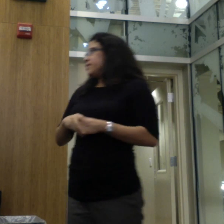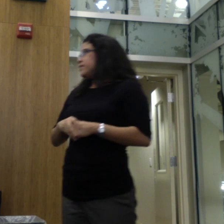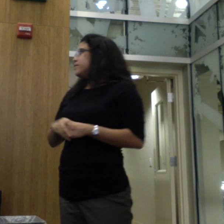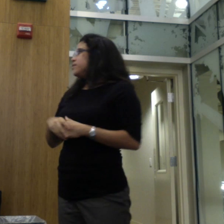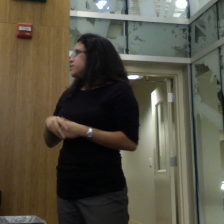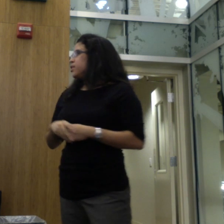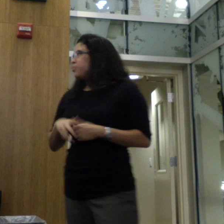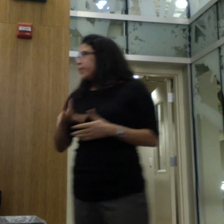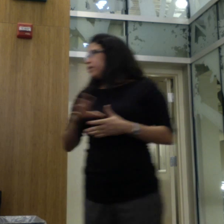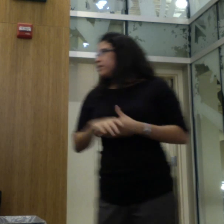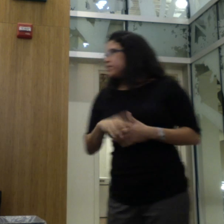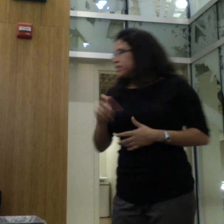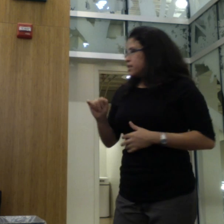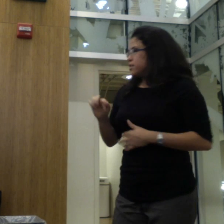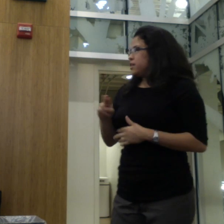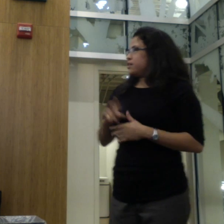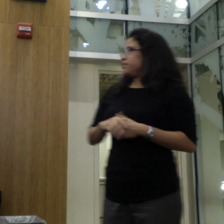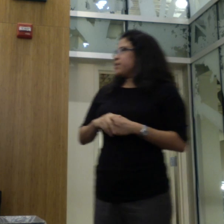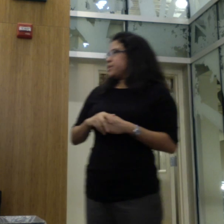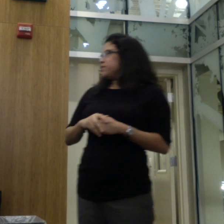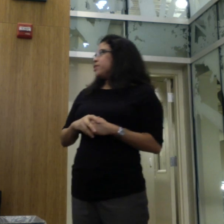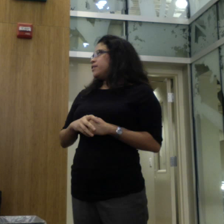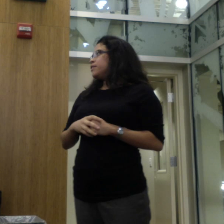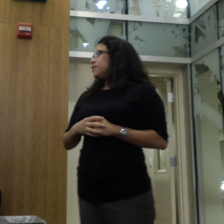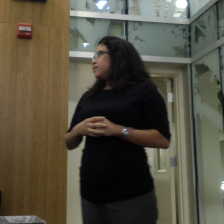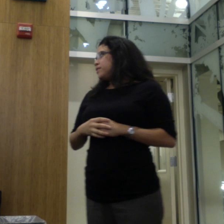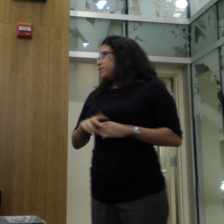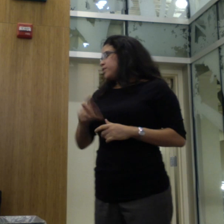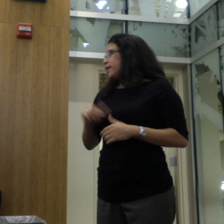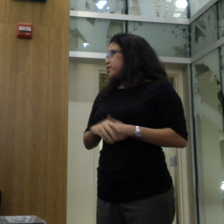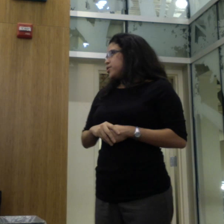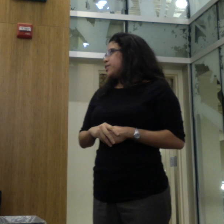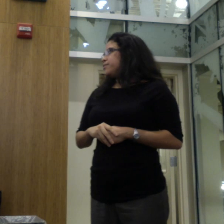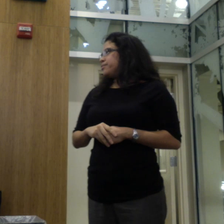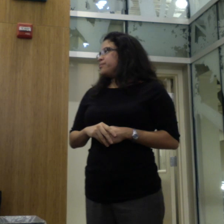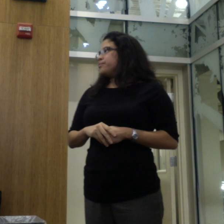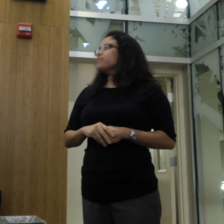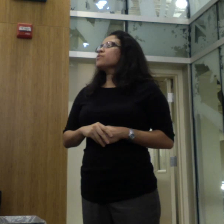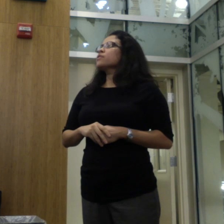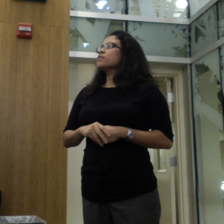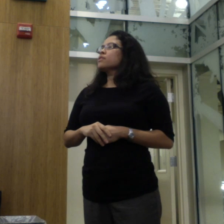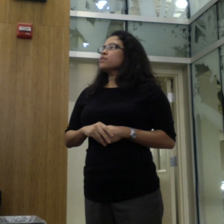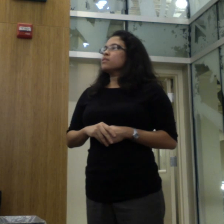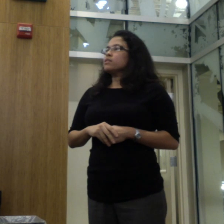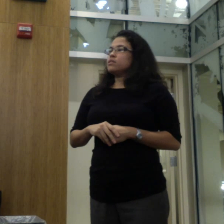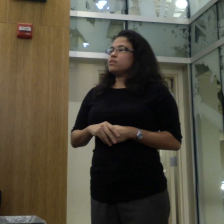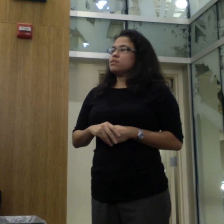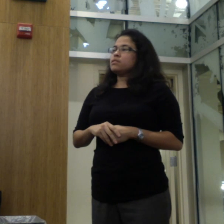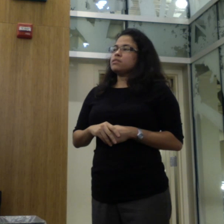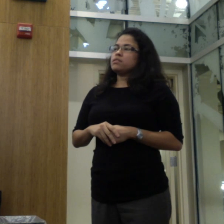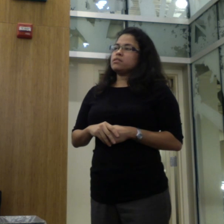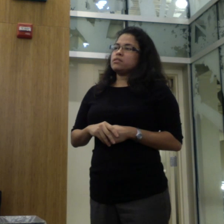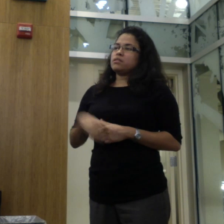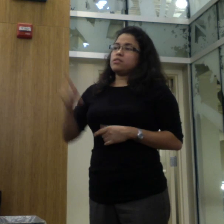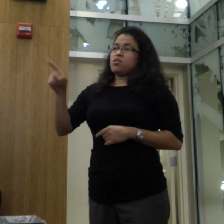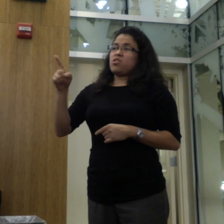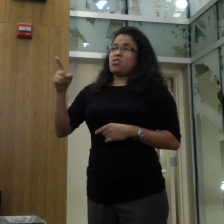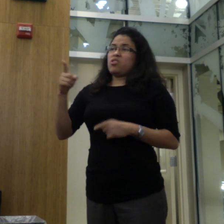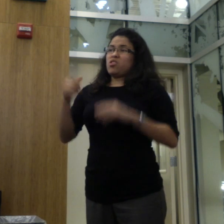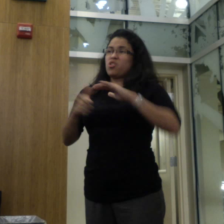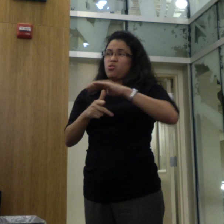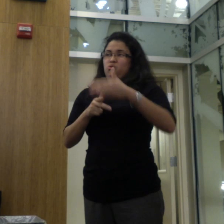mask to help Yep. just in case the environment's dirty. So coming from my own garage, it probably